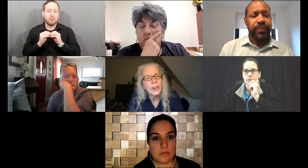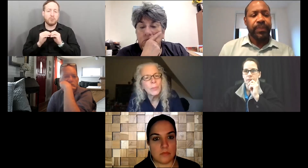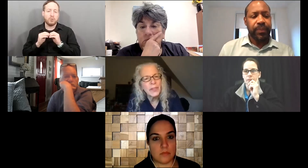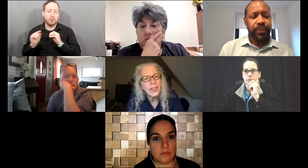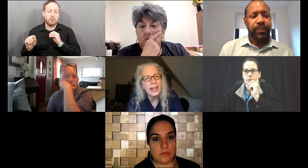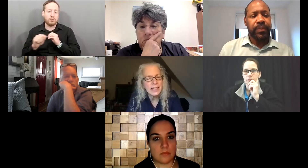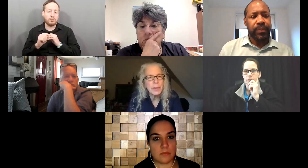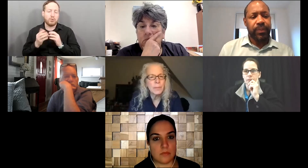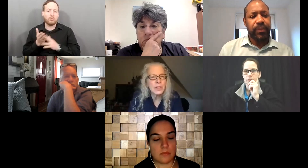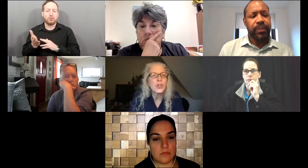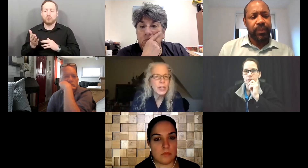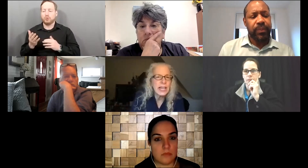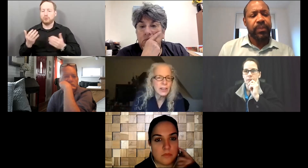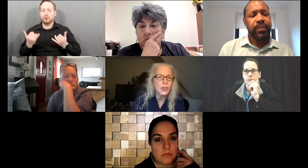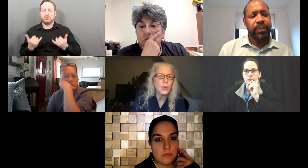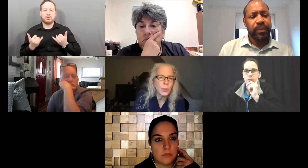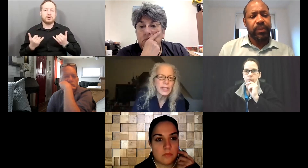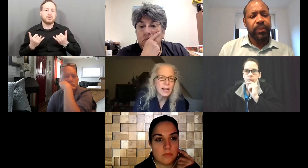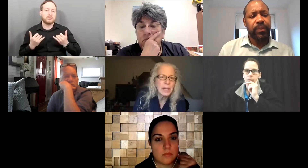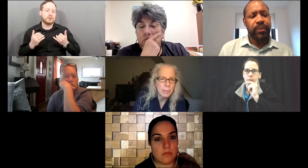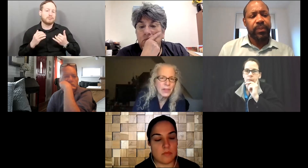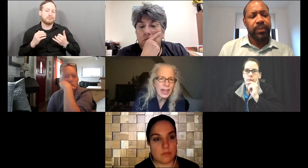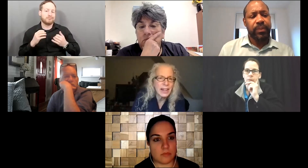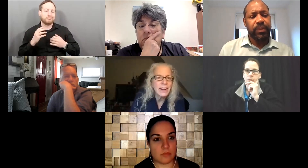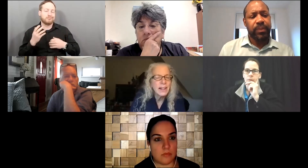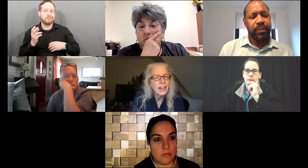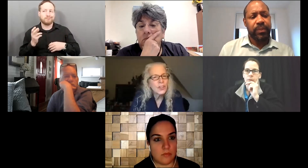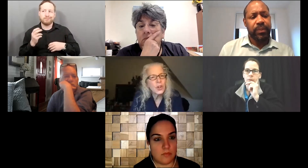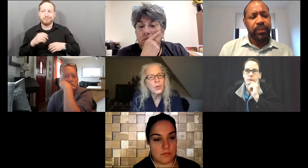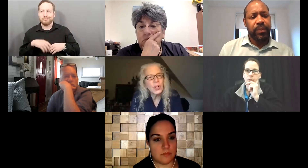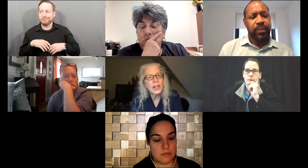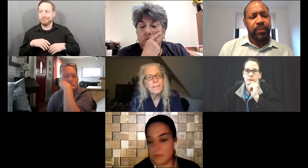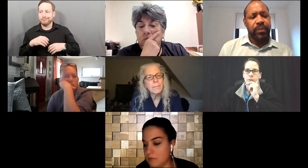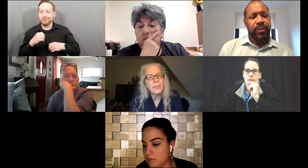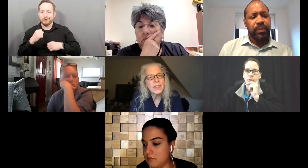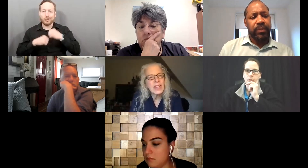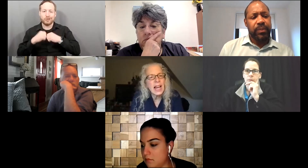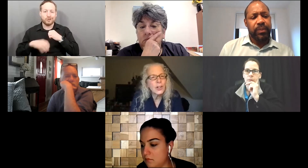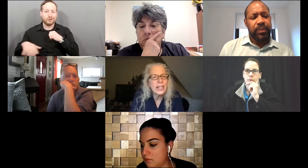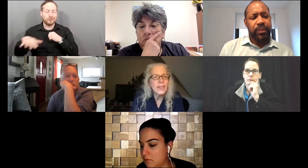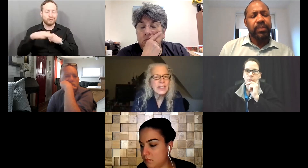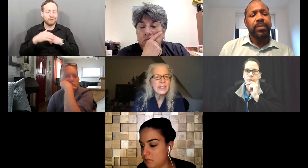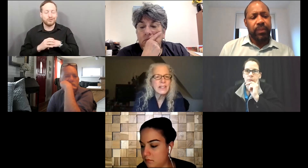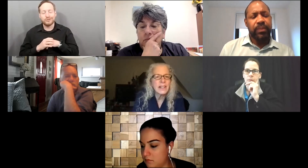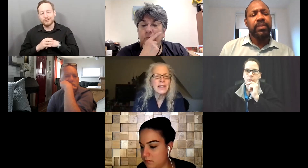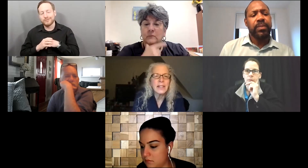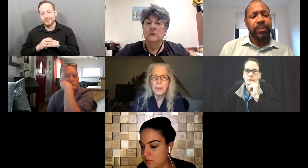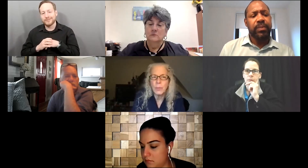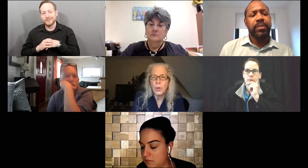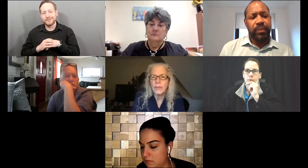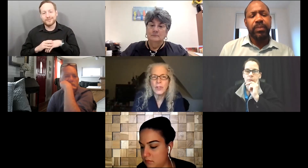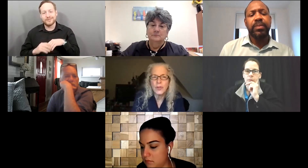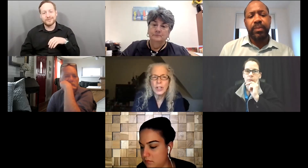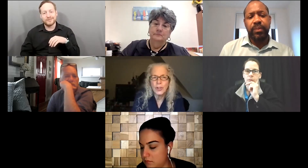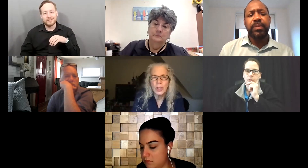We hear about that. And sometimes students at the school will tell me about that. So that could give us a little bit